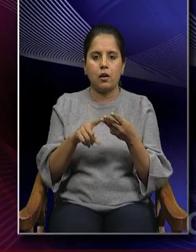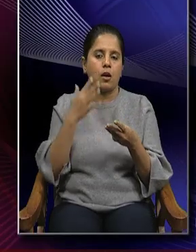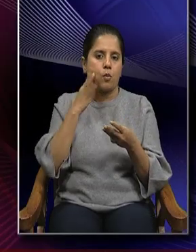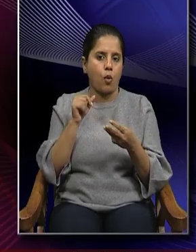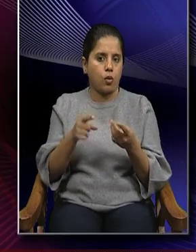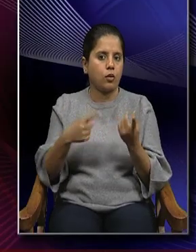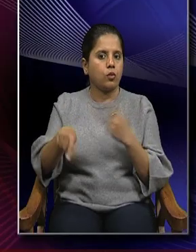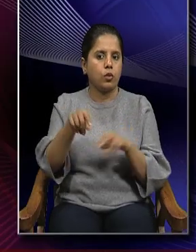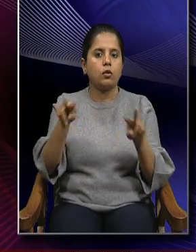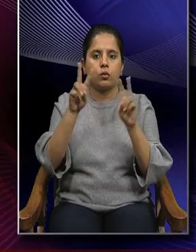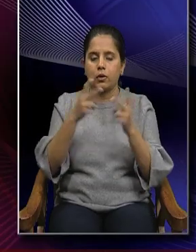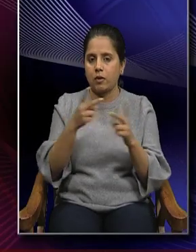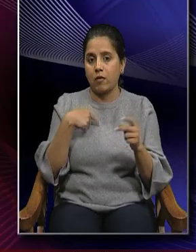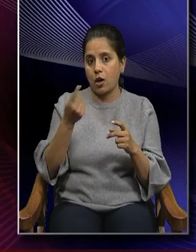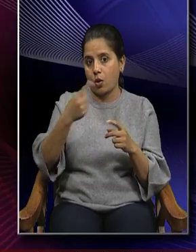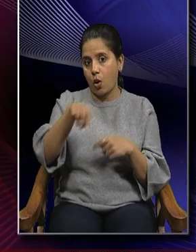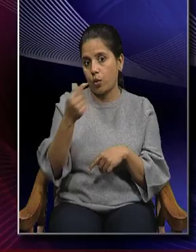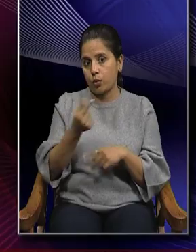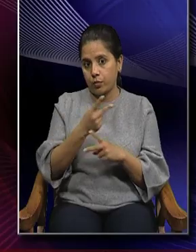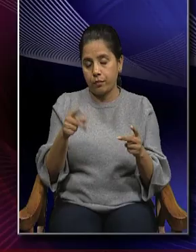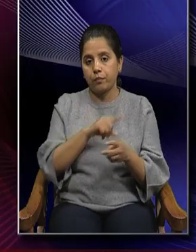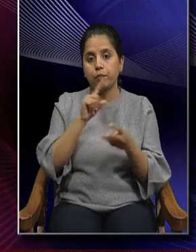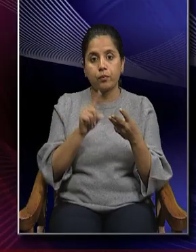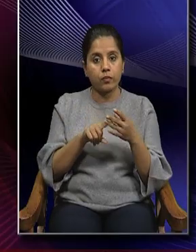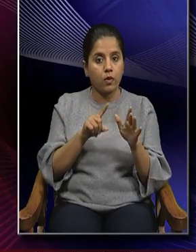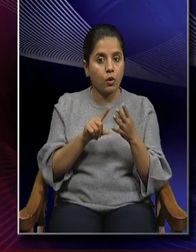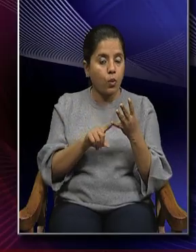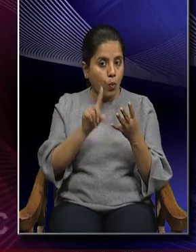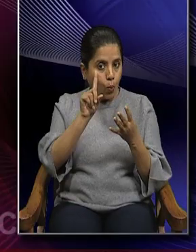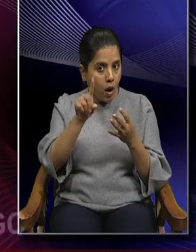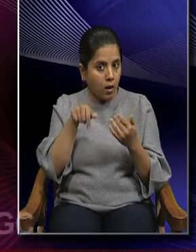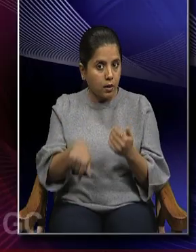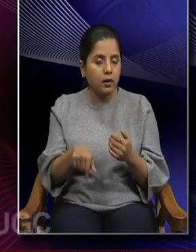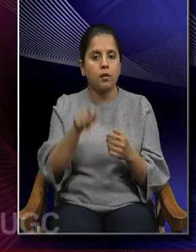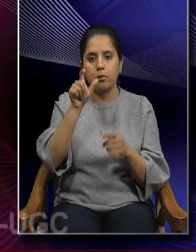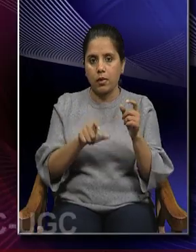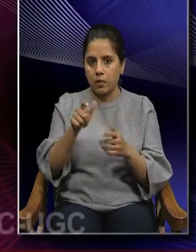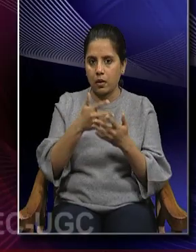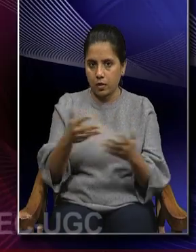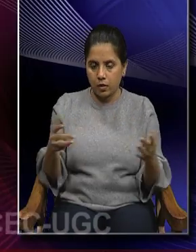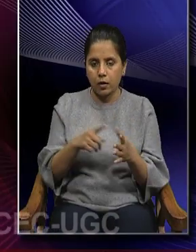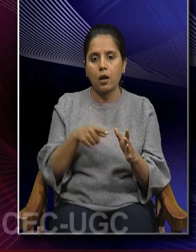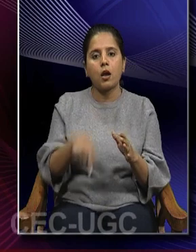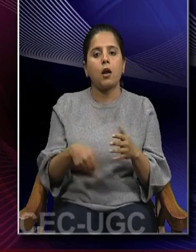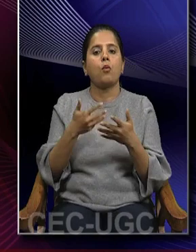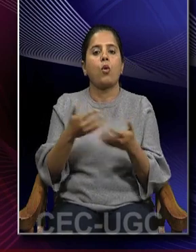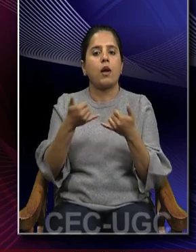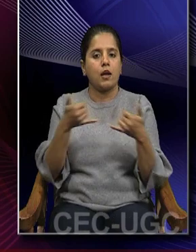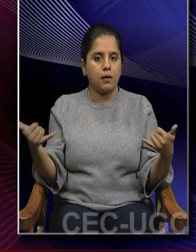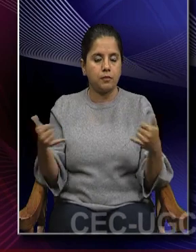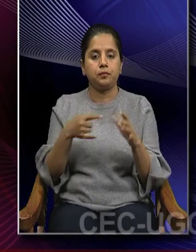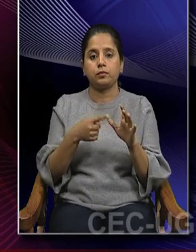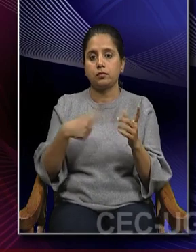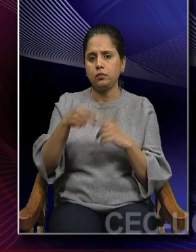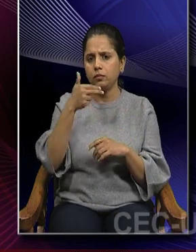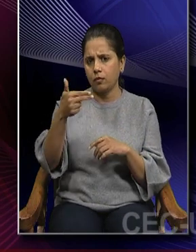marketing which we are using. One is individual product, another is product line, and then we have a